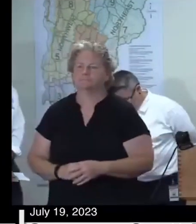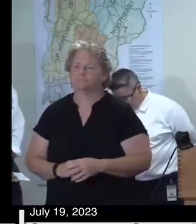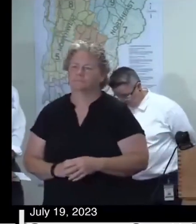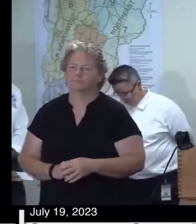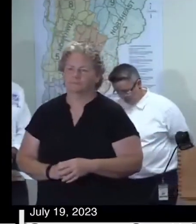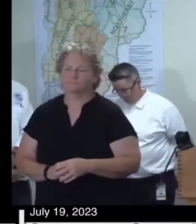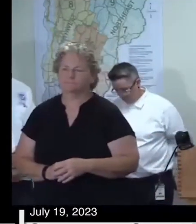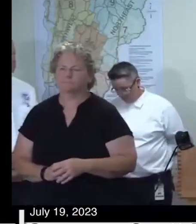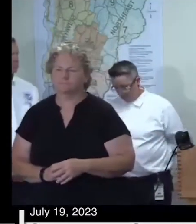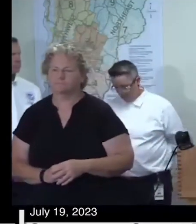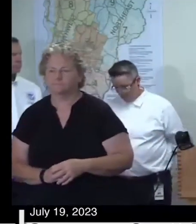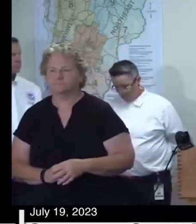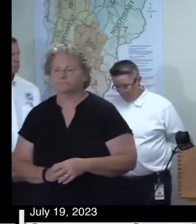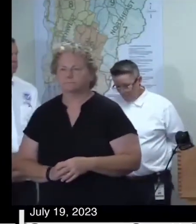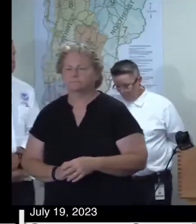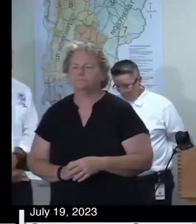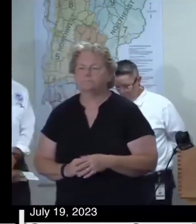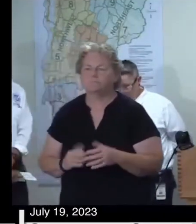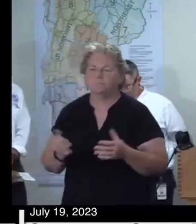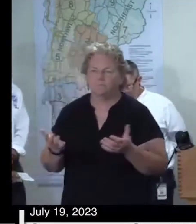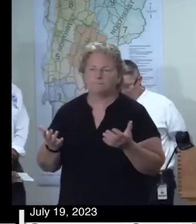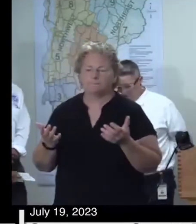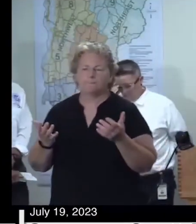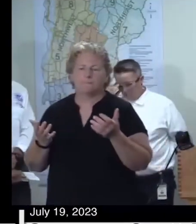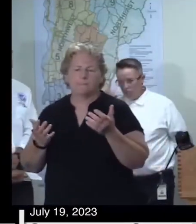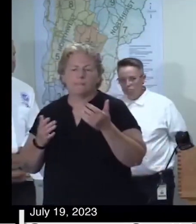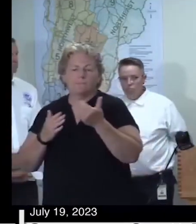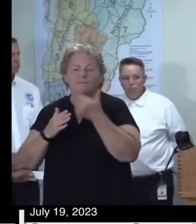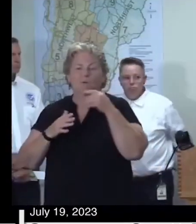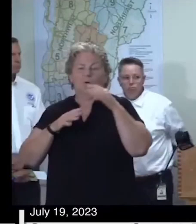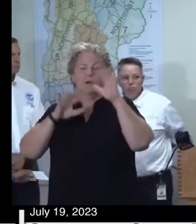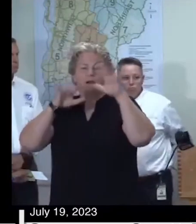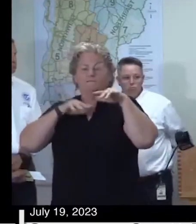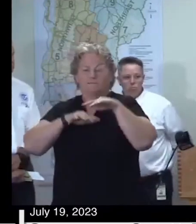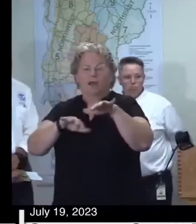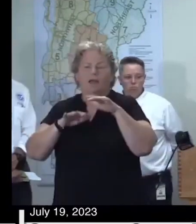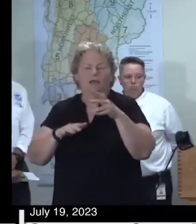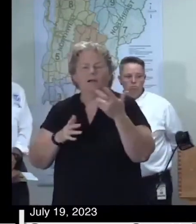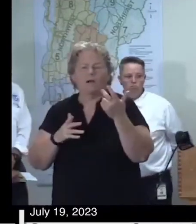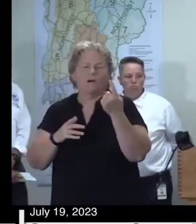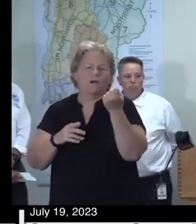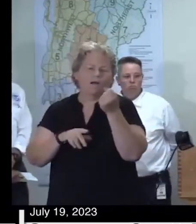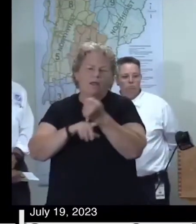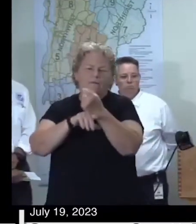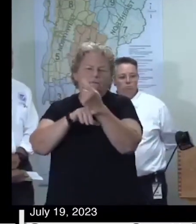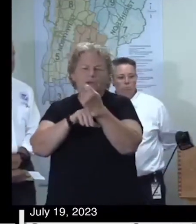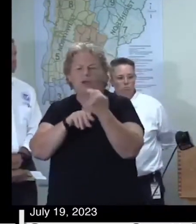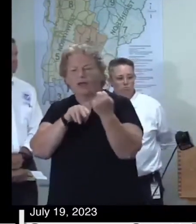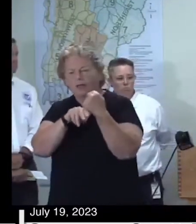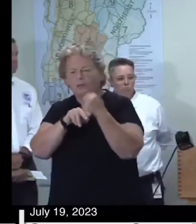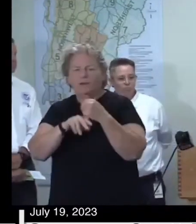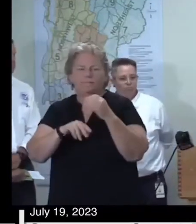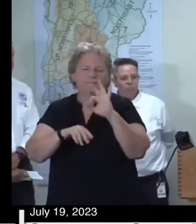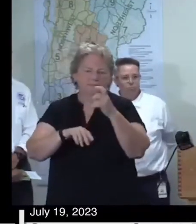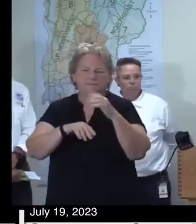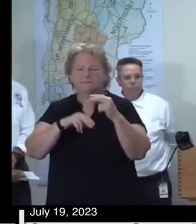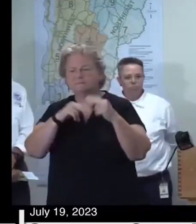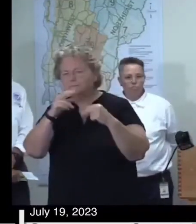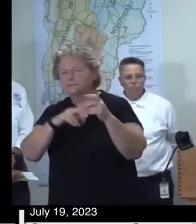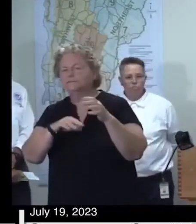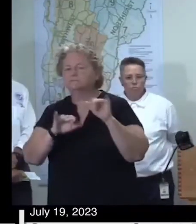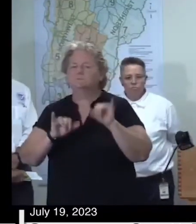us today. And we talk about workforce. And so when you think about all the contractors and all the projects